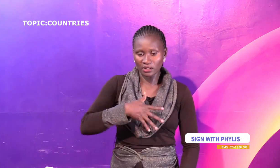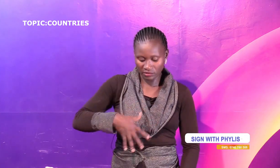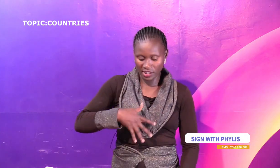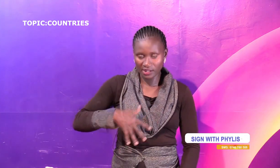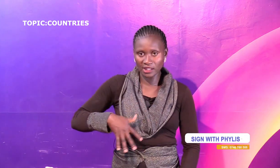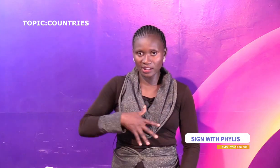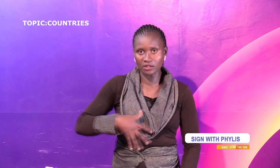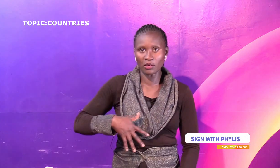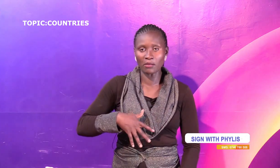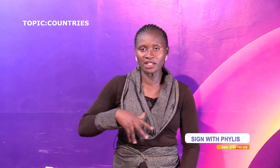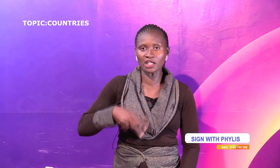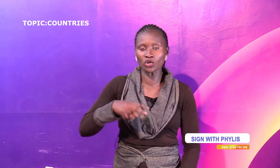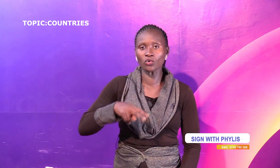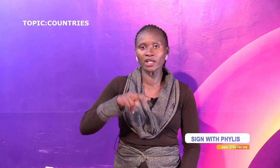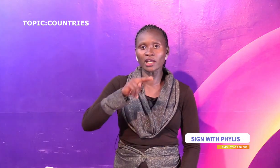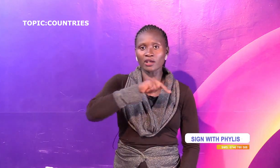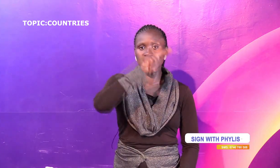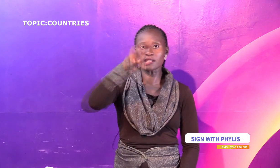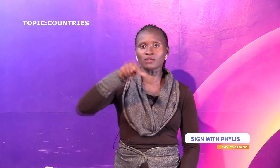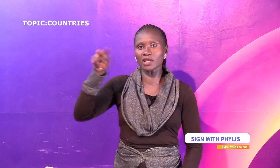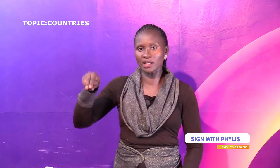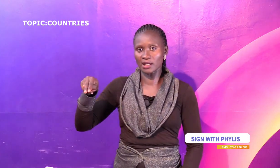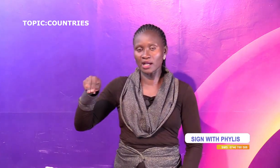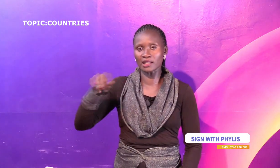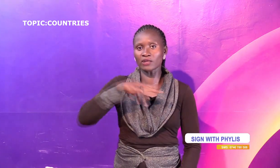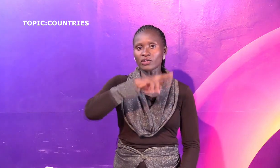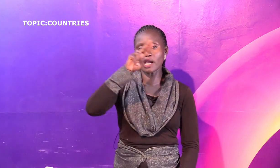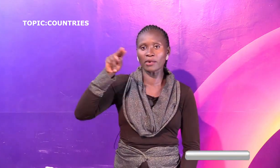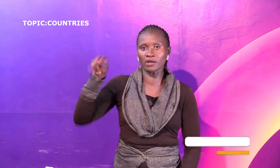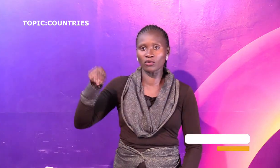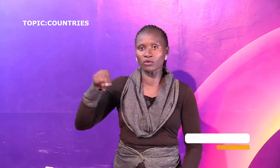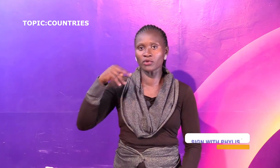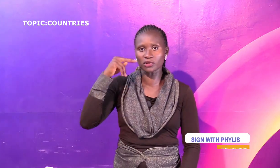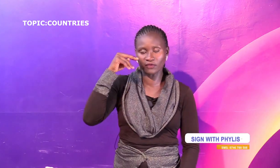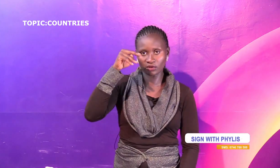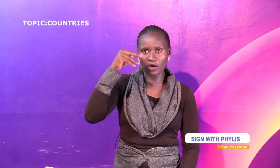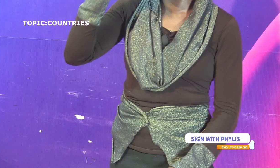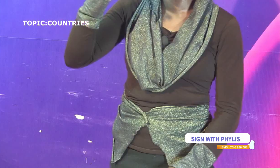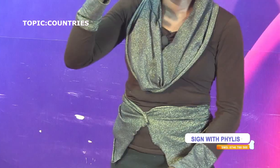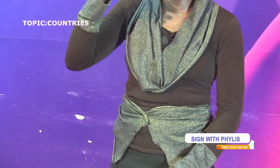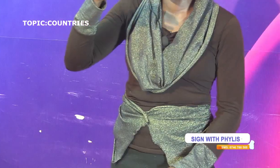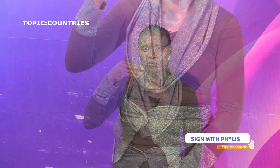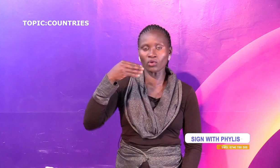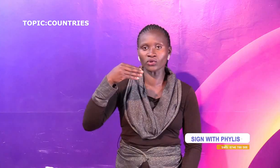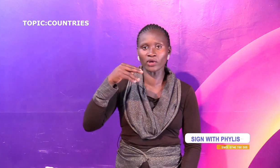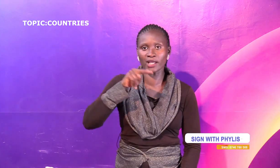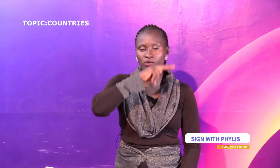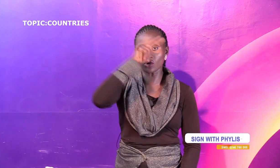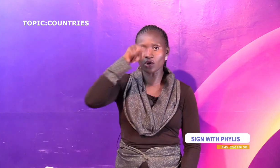chest and the stomach, but the Norway are just doing on the upper, almost close to your head. So